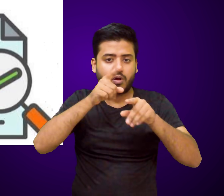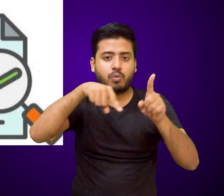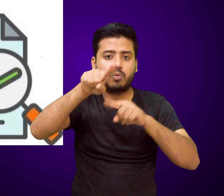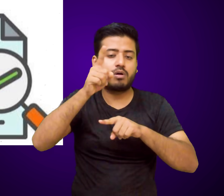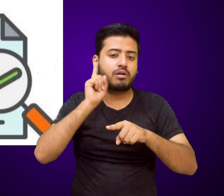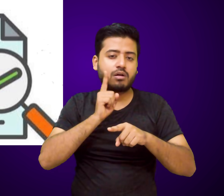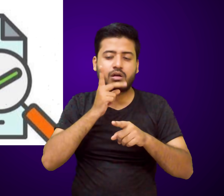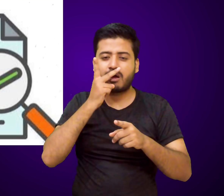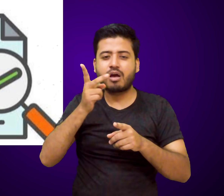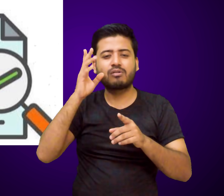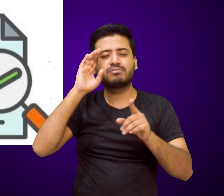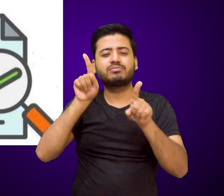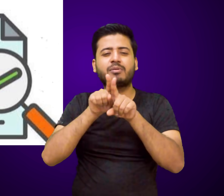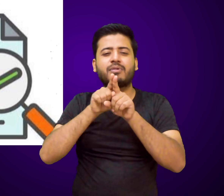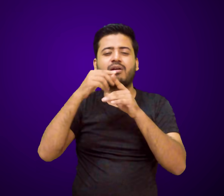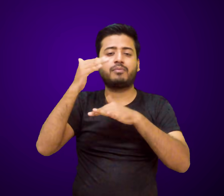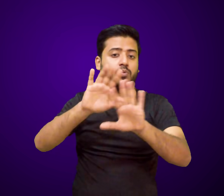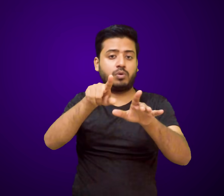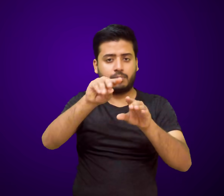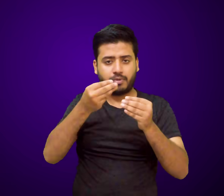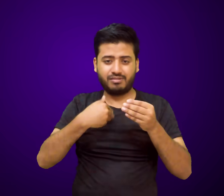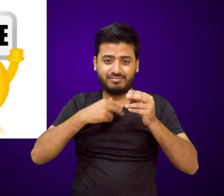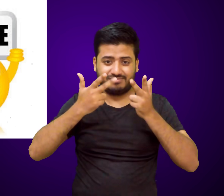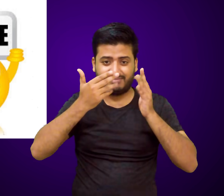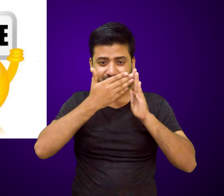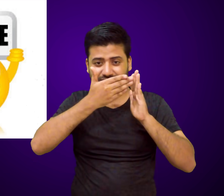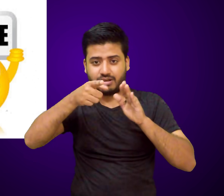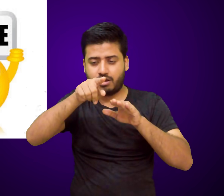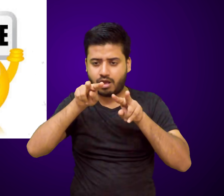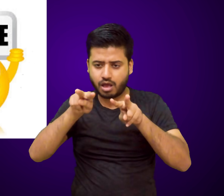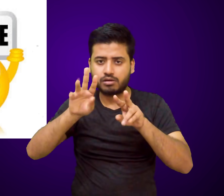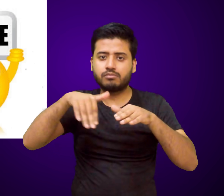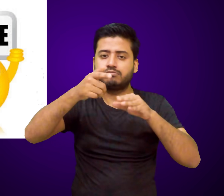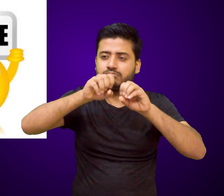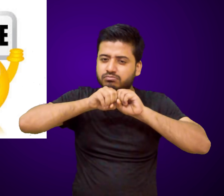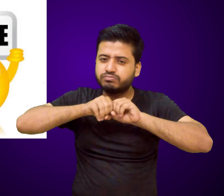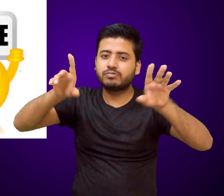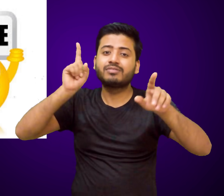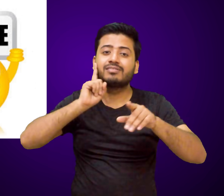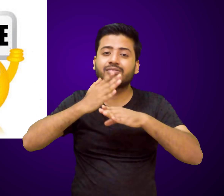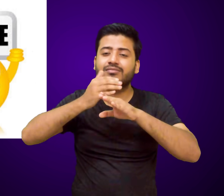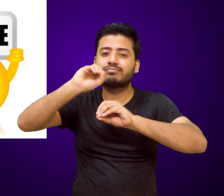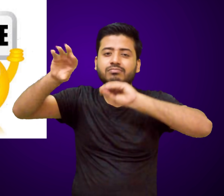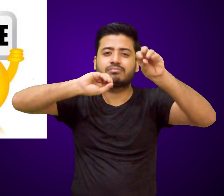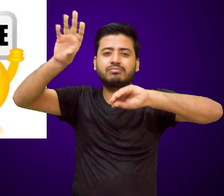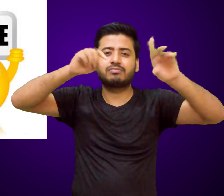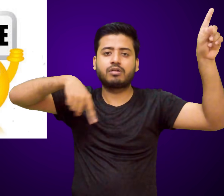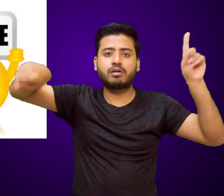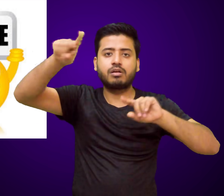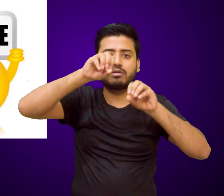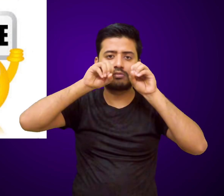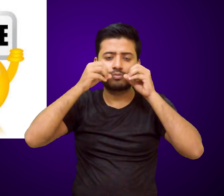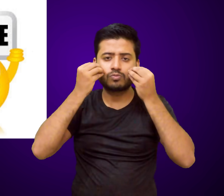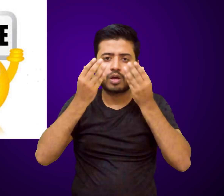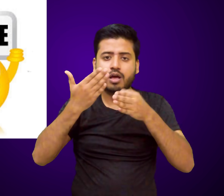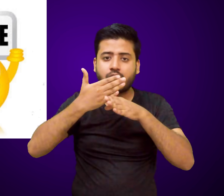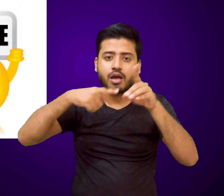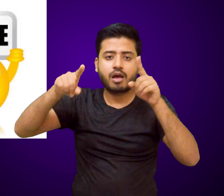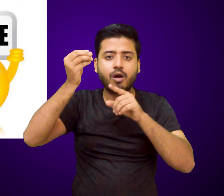help you successfully claim your rightful benefits. Staying updated on the news is vital for deaf individuals. For these same reasons it is for